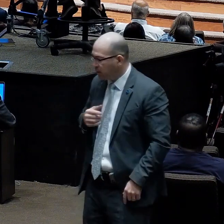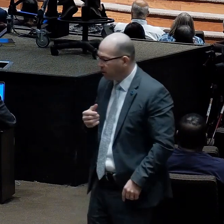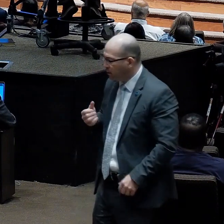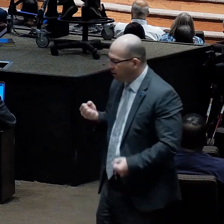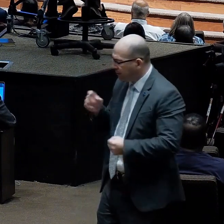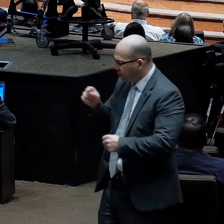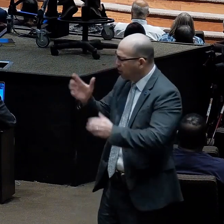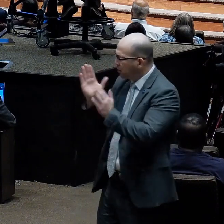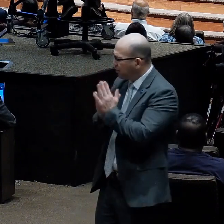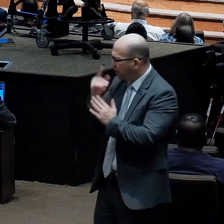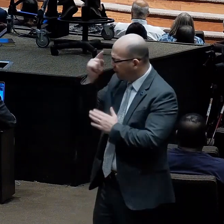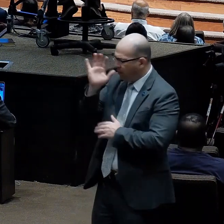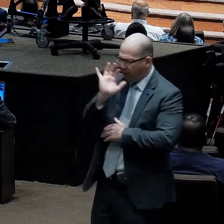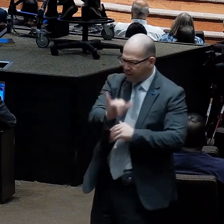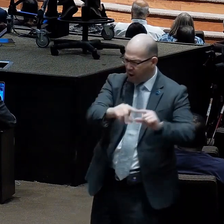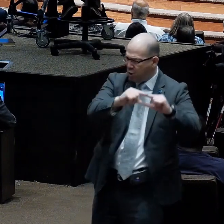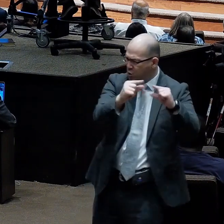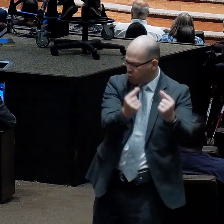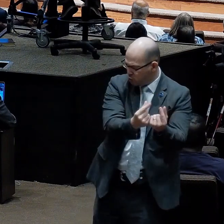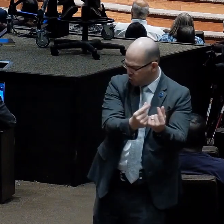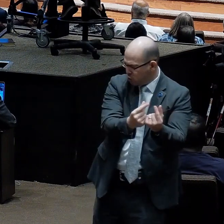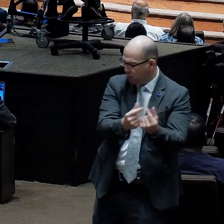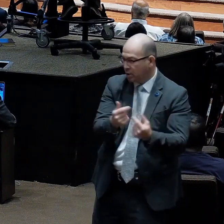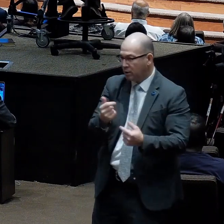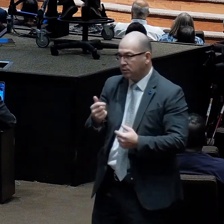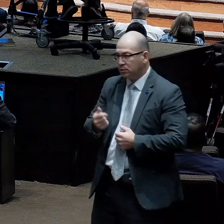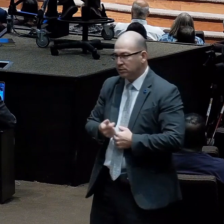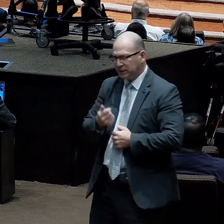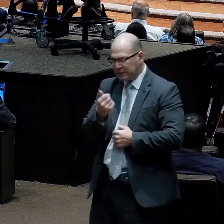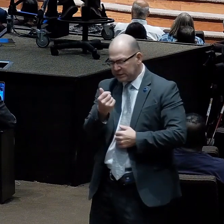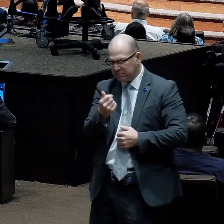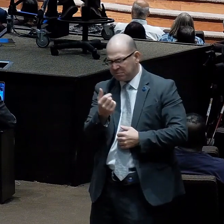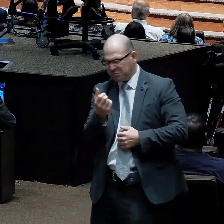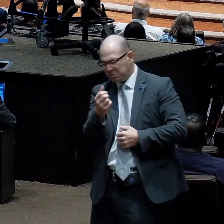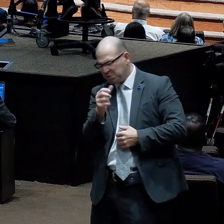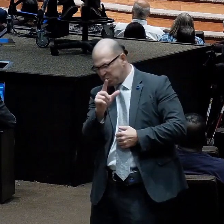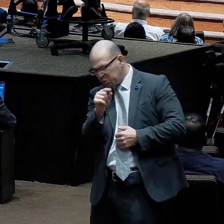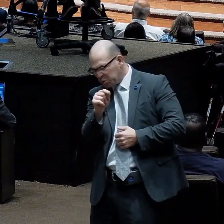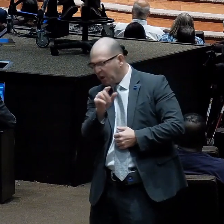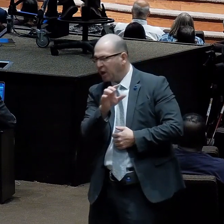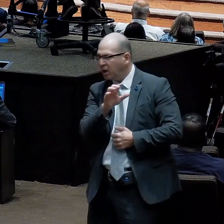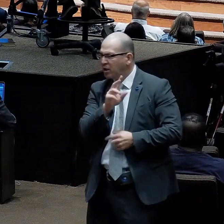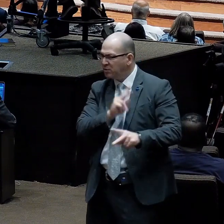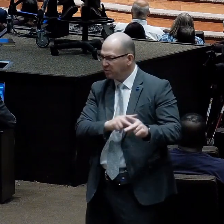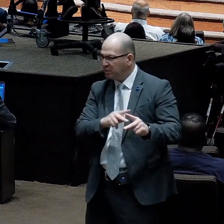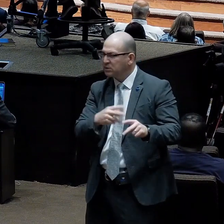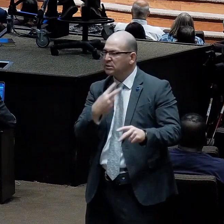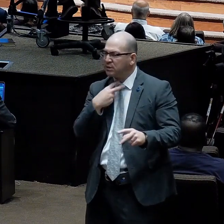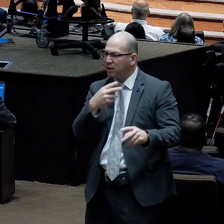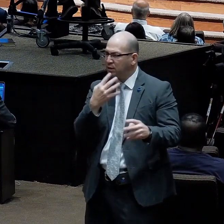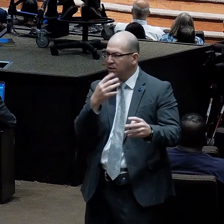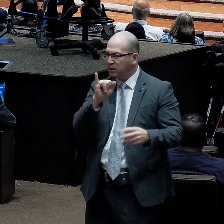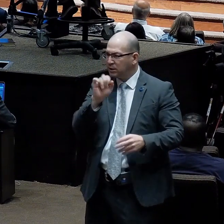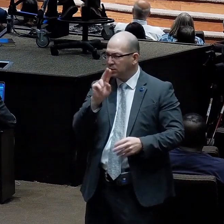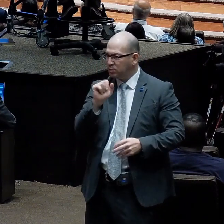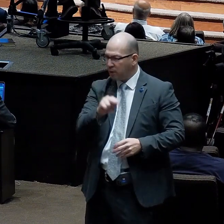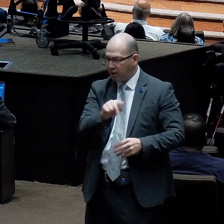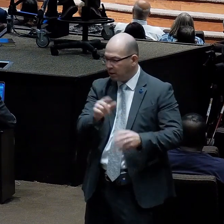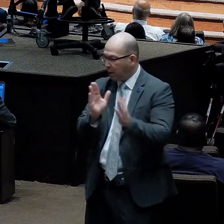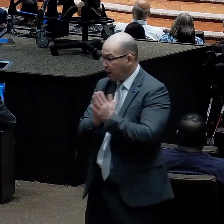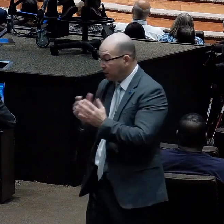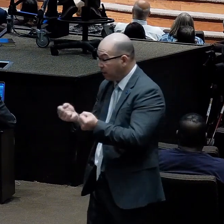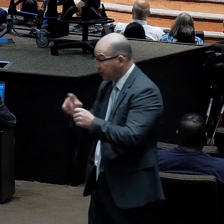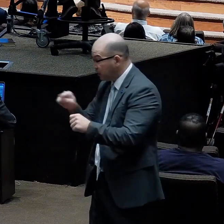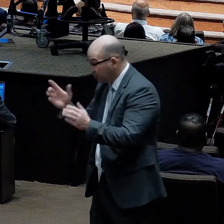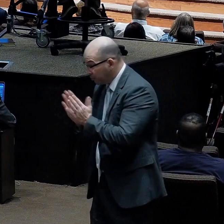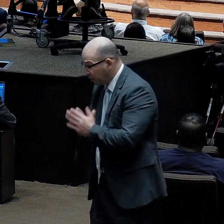And I forget the number. Several dozen hostages. How many of you have been praying for the hostages in Iran? And boy, everybody